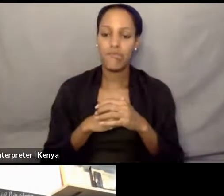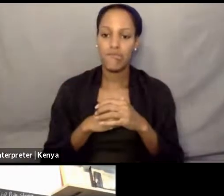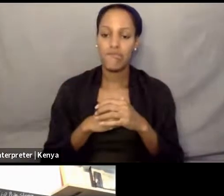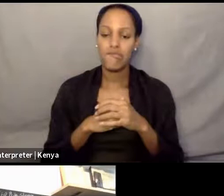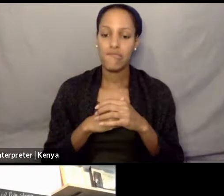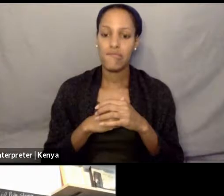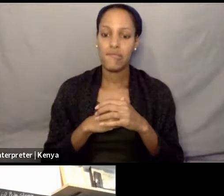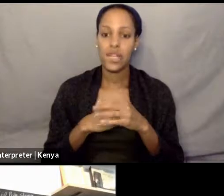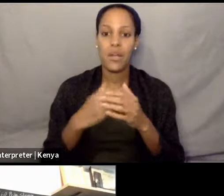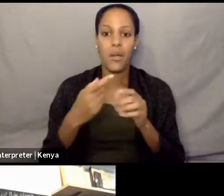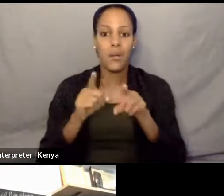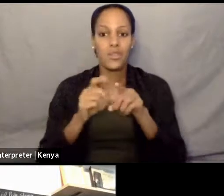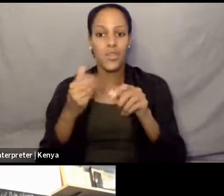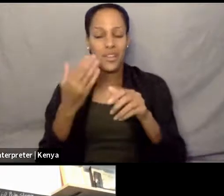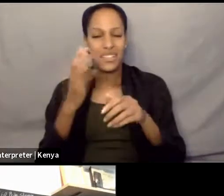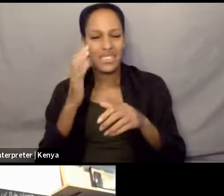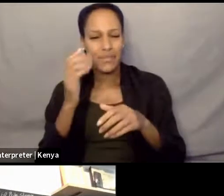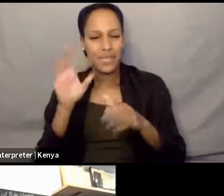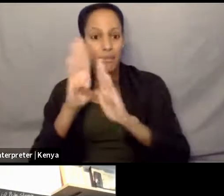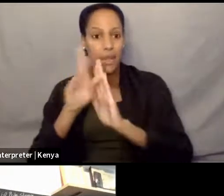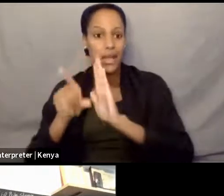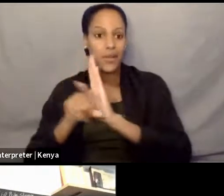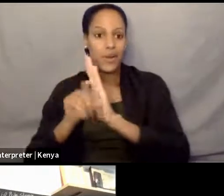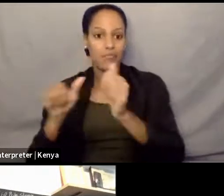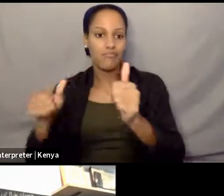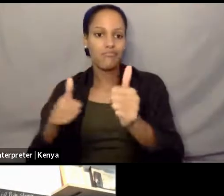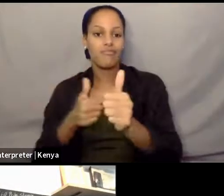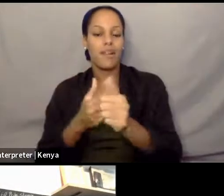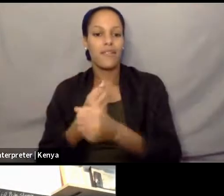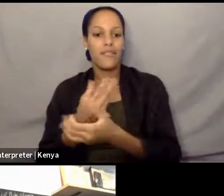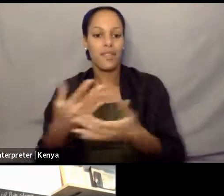in the background, it seems, you know, this